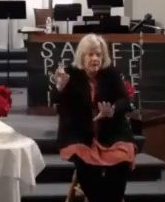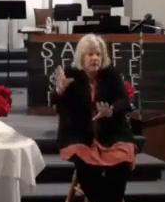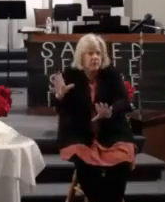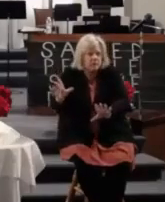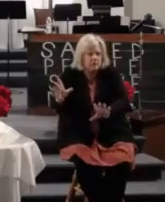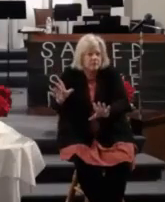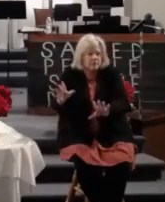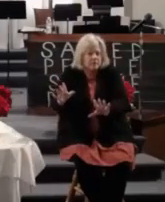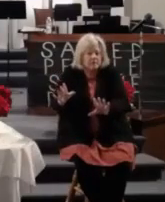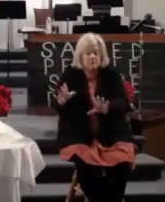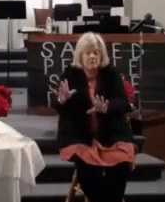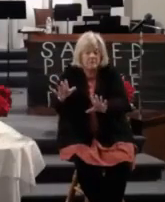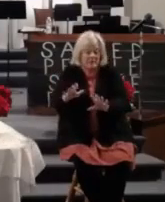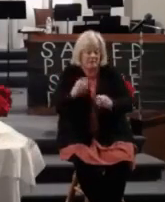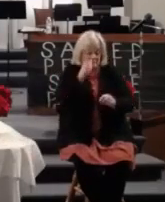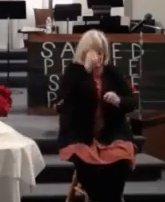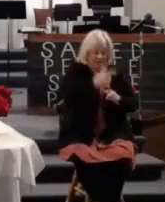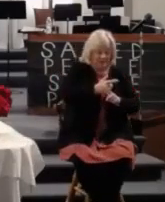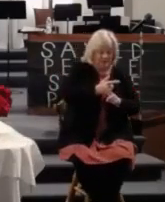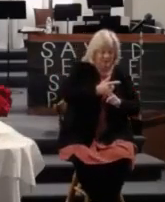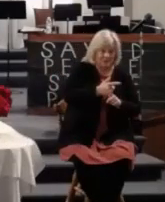brother's were righteous.